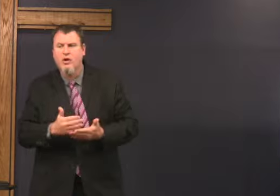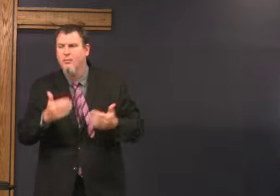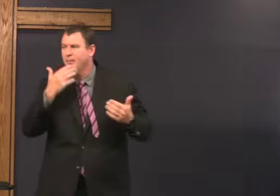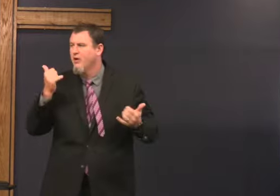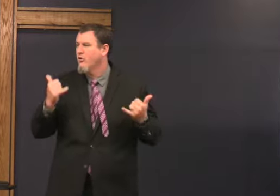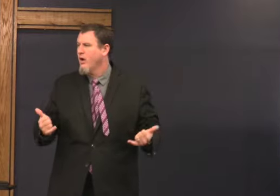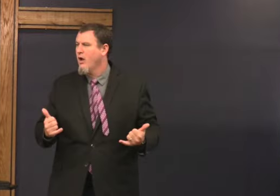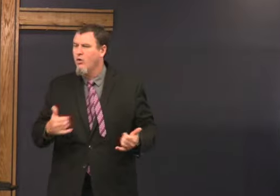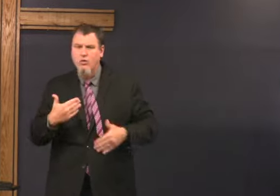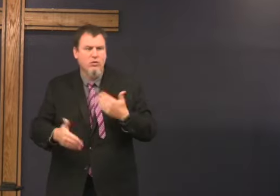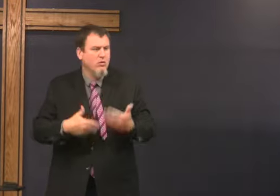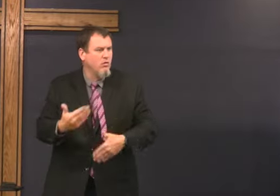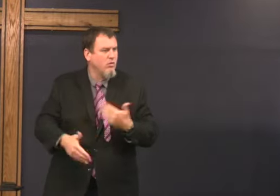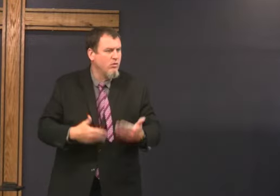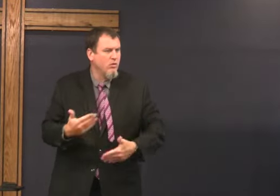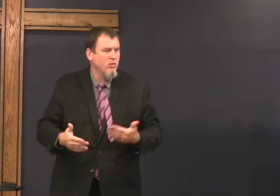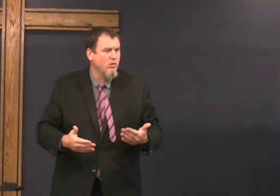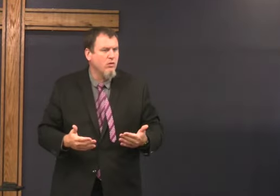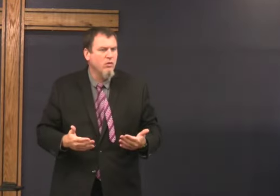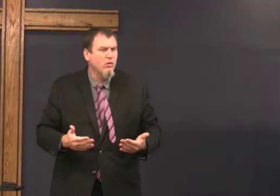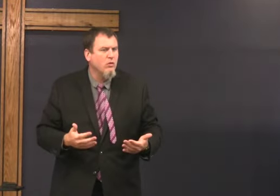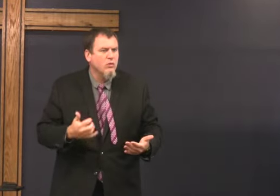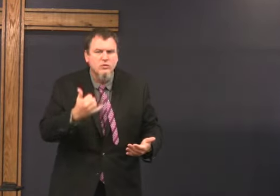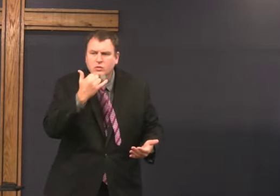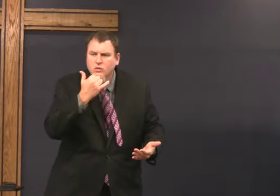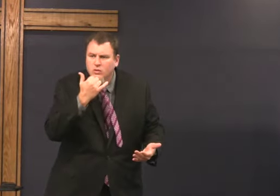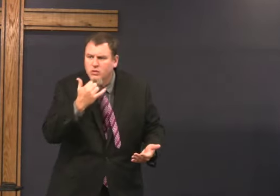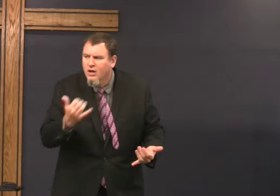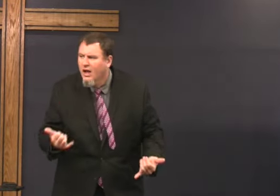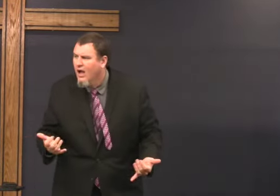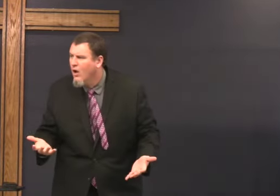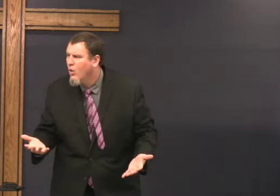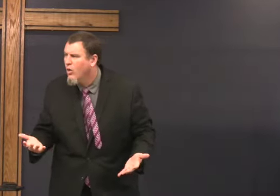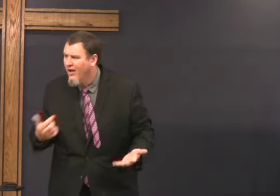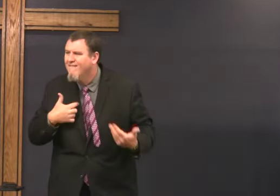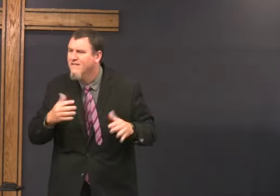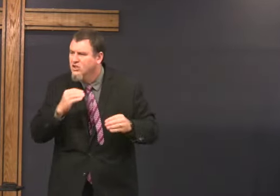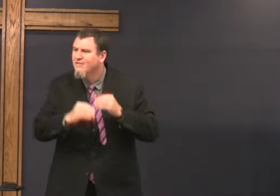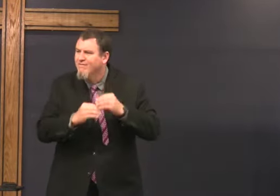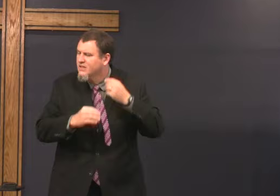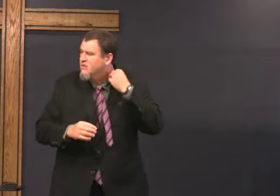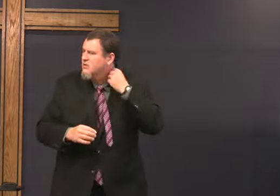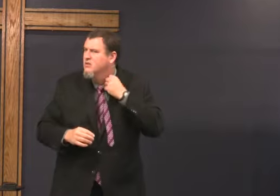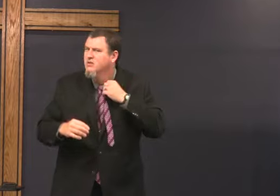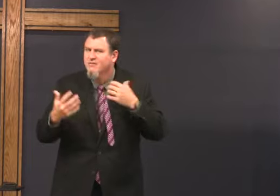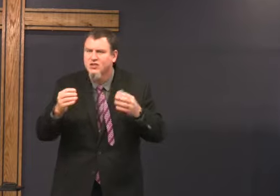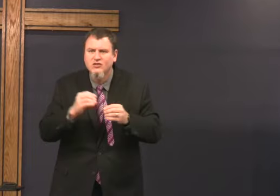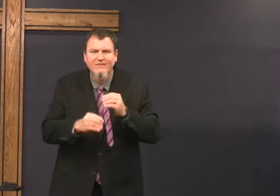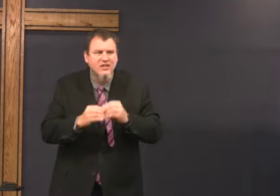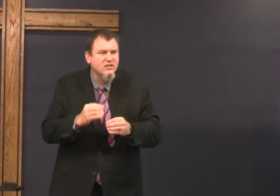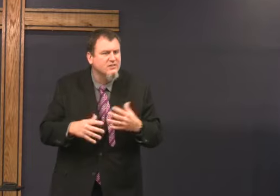Now I look good. Now it looks better. All right, let's get going now. Oh, what's wrong now? I fixed my